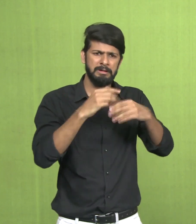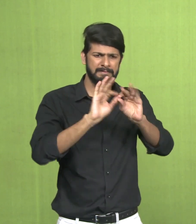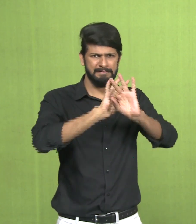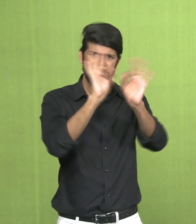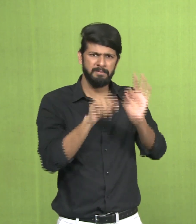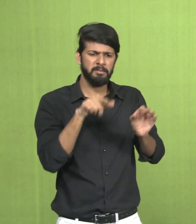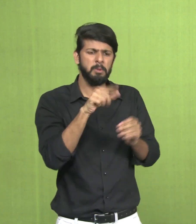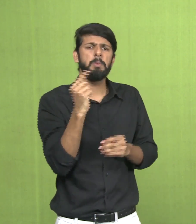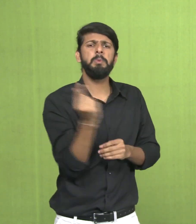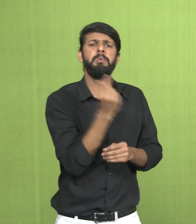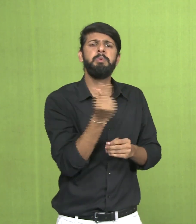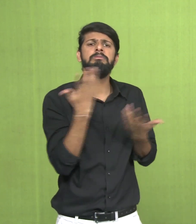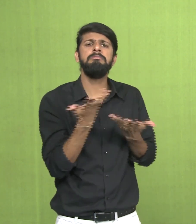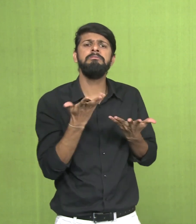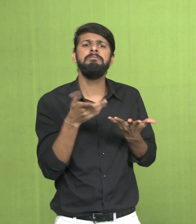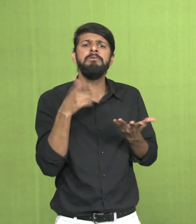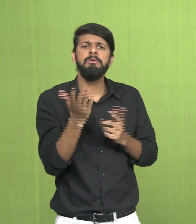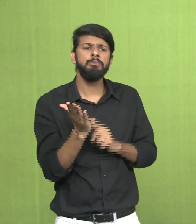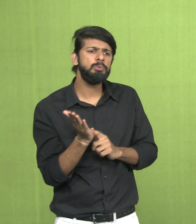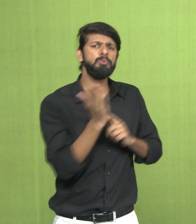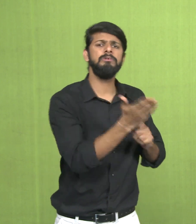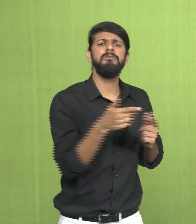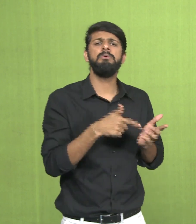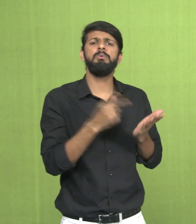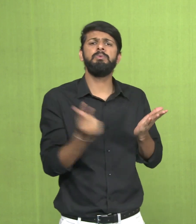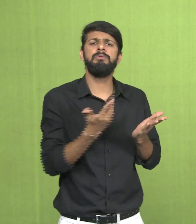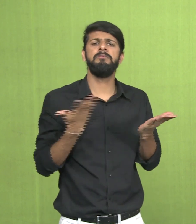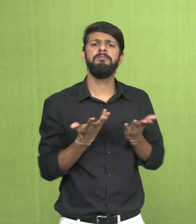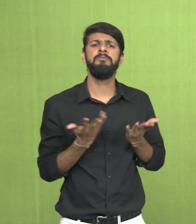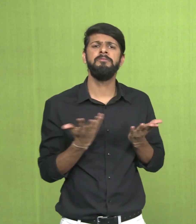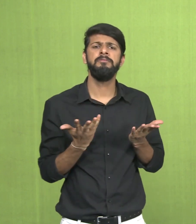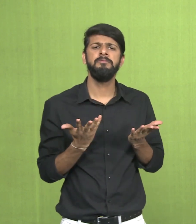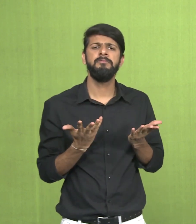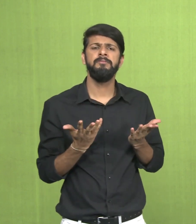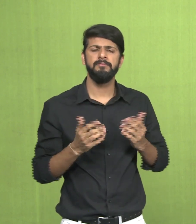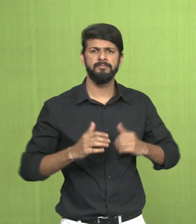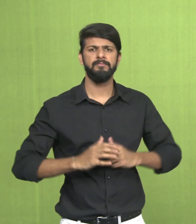what was the significance of the mother goddess figurines?